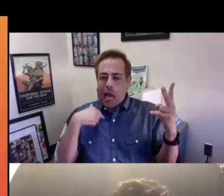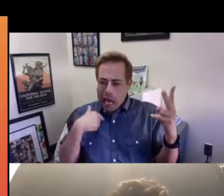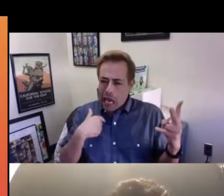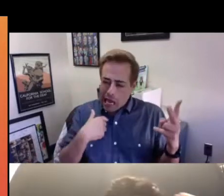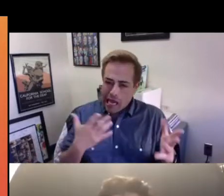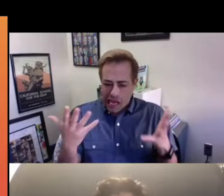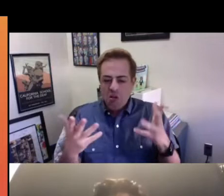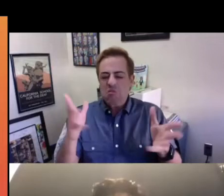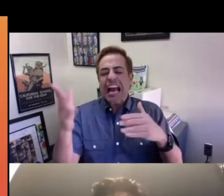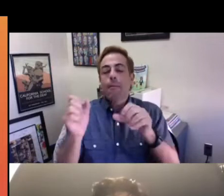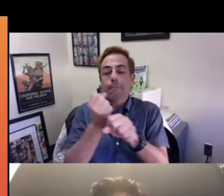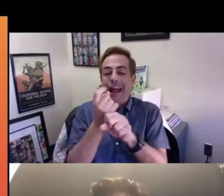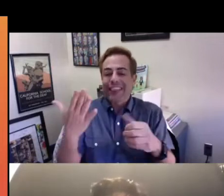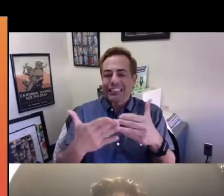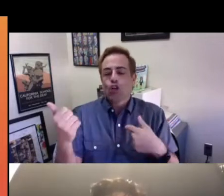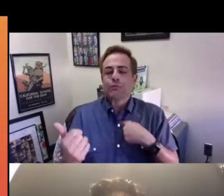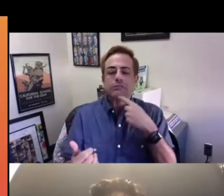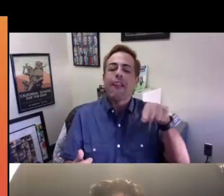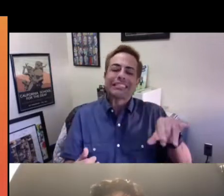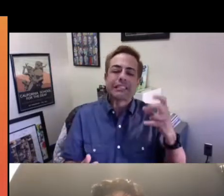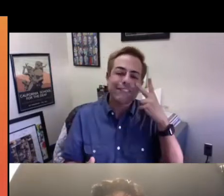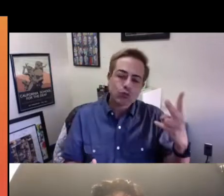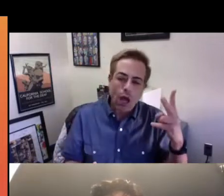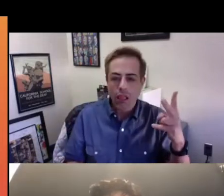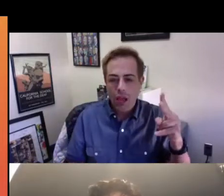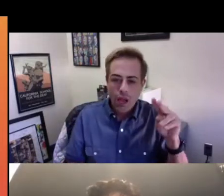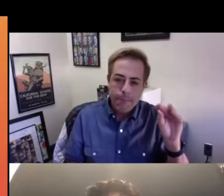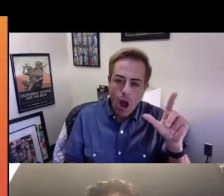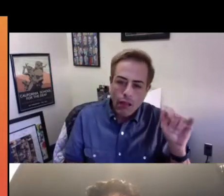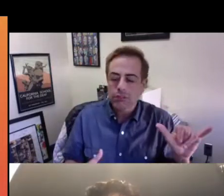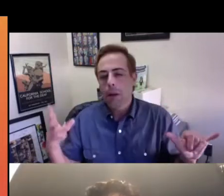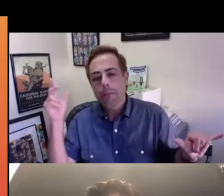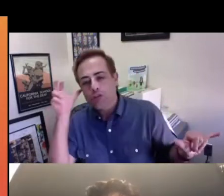So bimodal means using vision